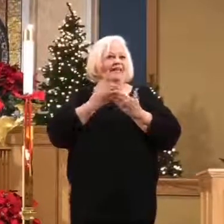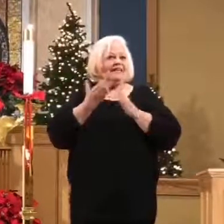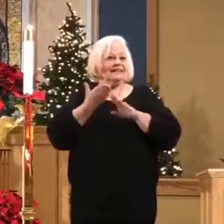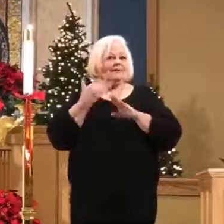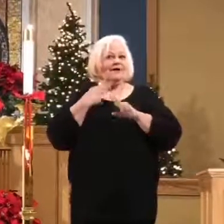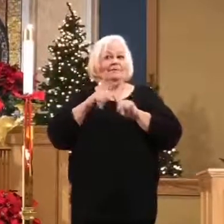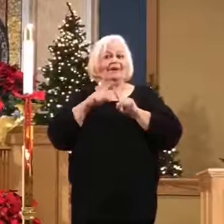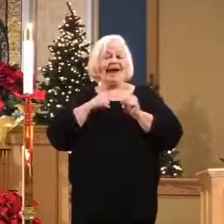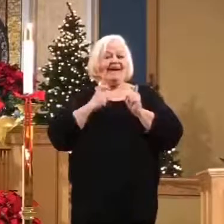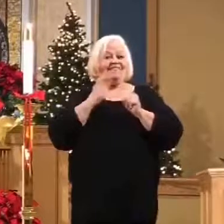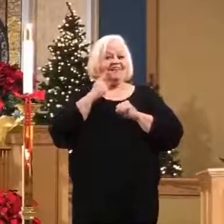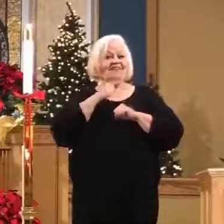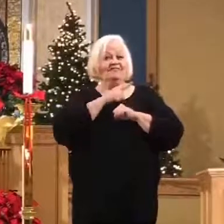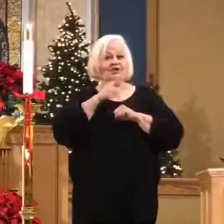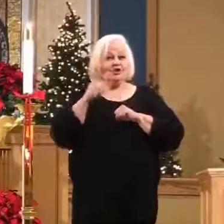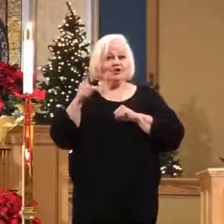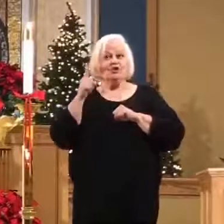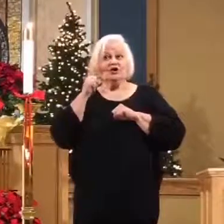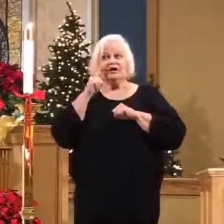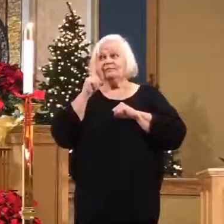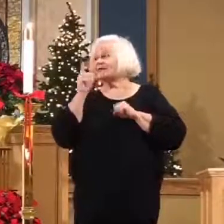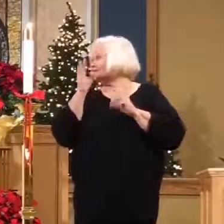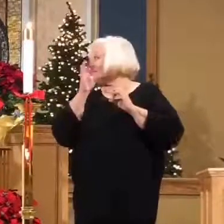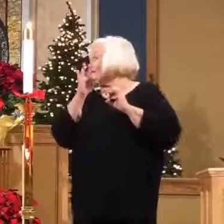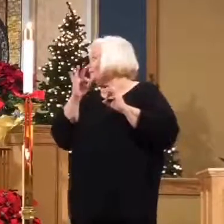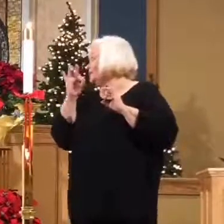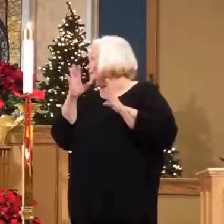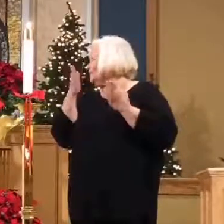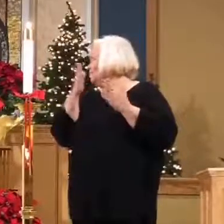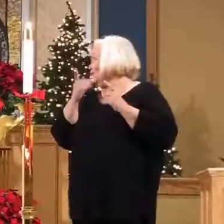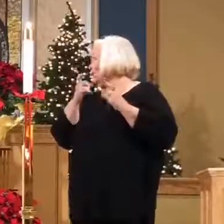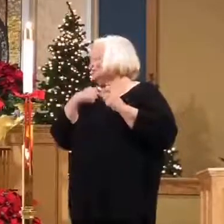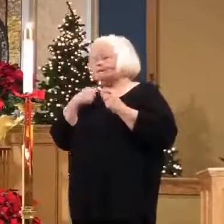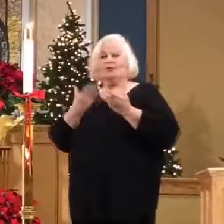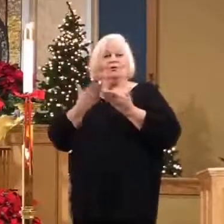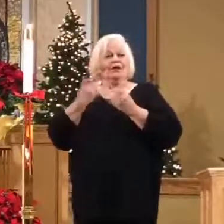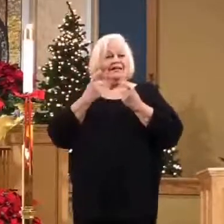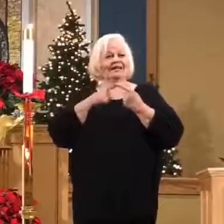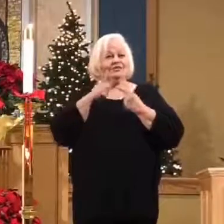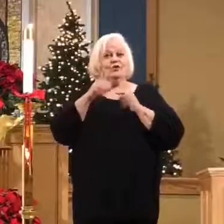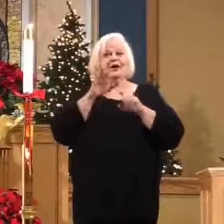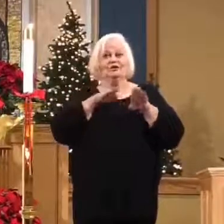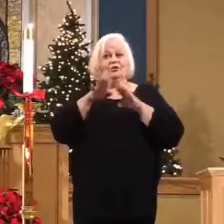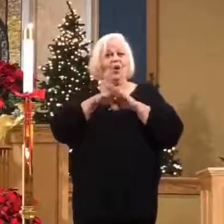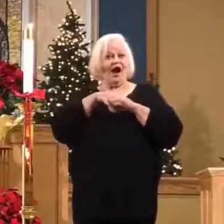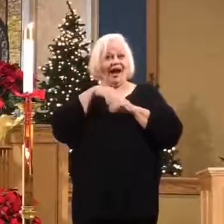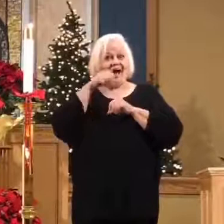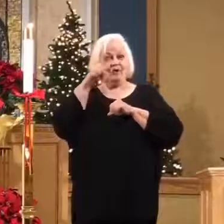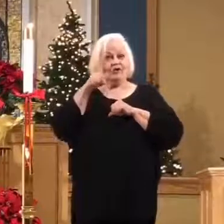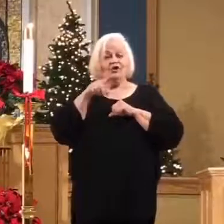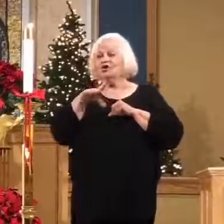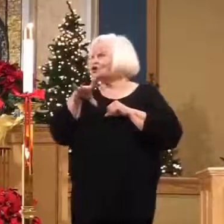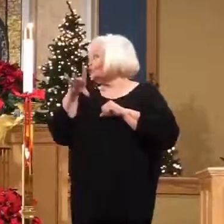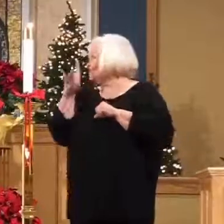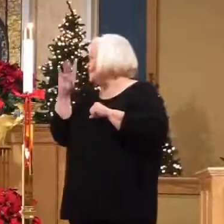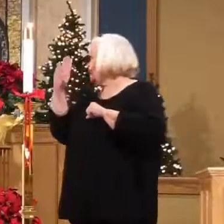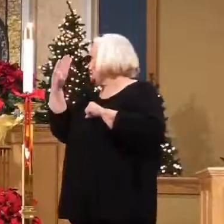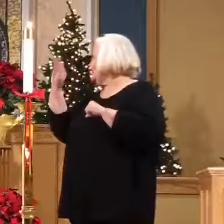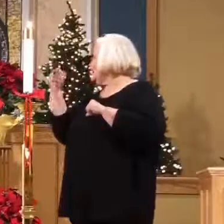gift for you, because if the Magi brought gifts, I should bring gifts to you. So as you walk out, you're going to find a